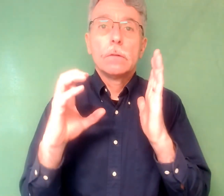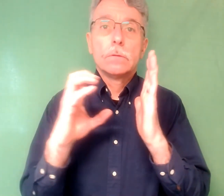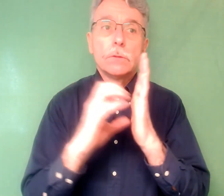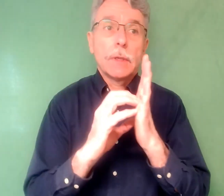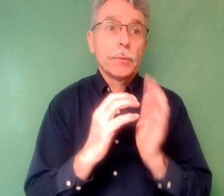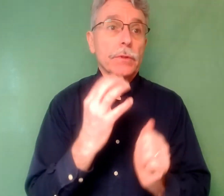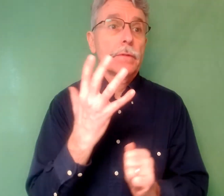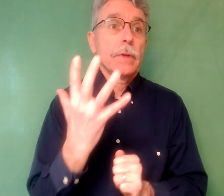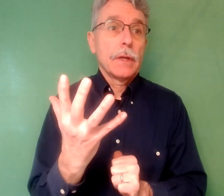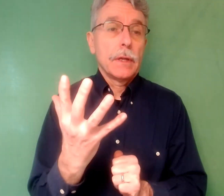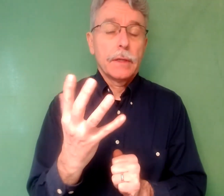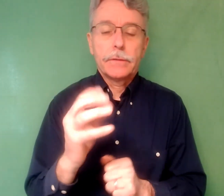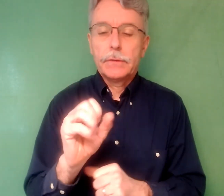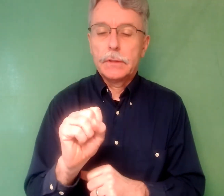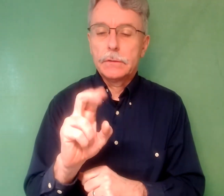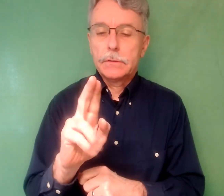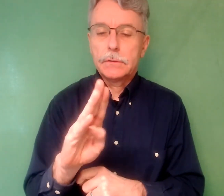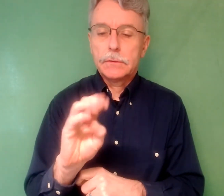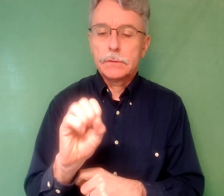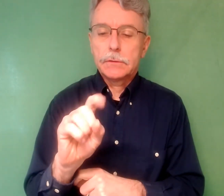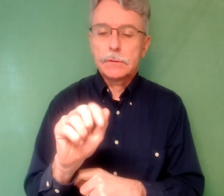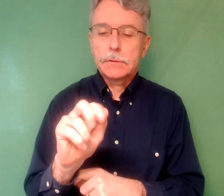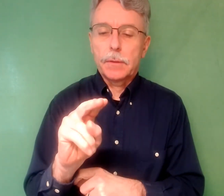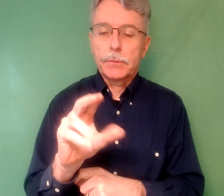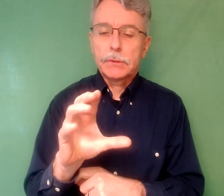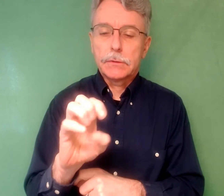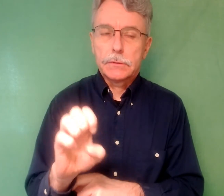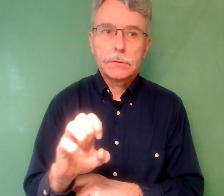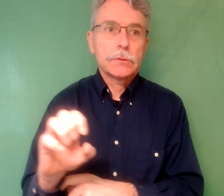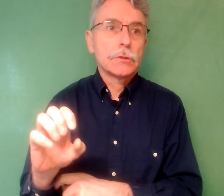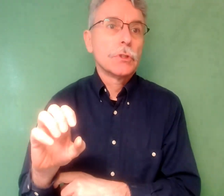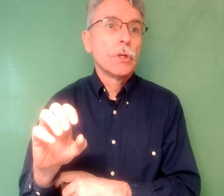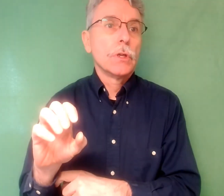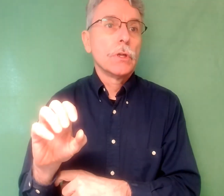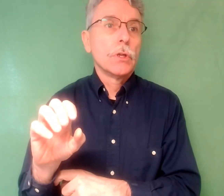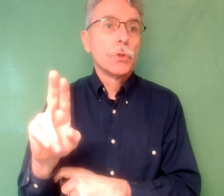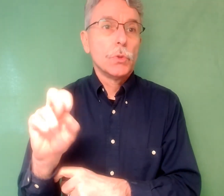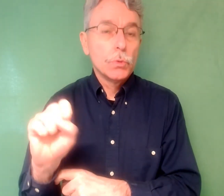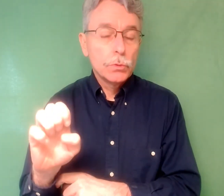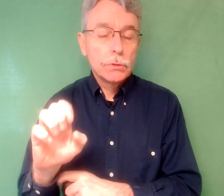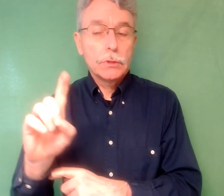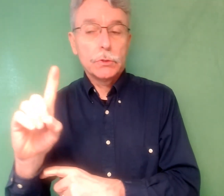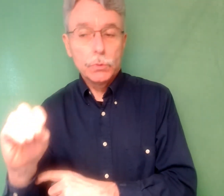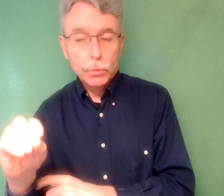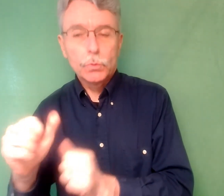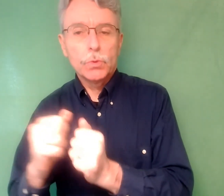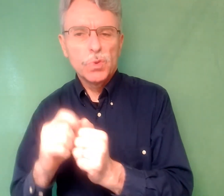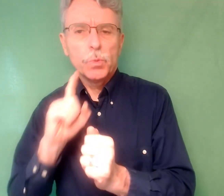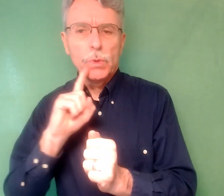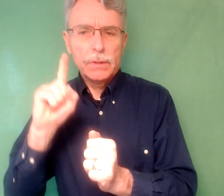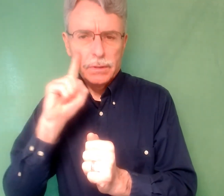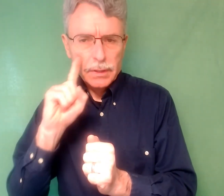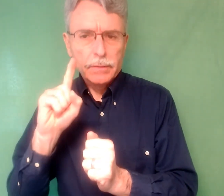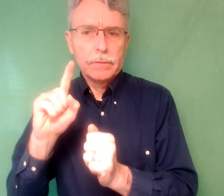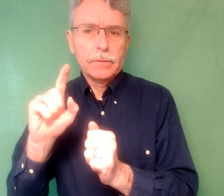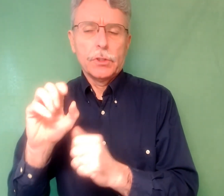Chapter 5, Substance Use Disorders Among Deaf Offenders, Dr. Guthmann and Dr. Kolvitz. Chapter